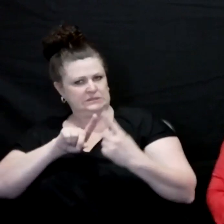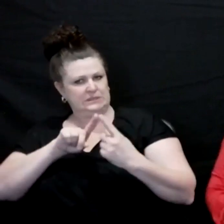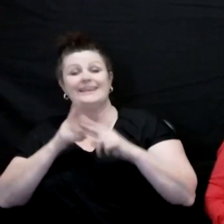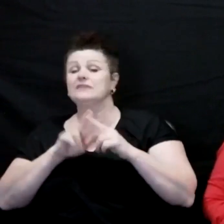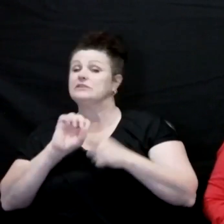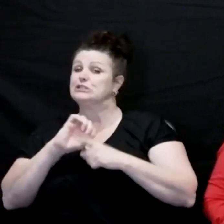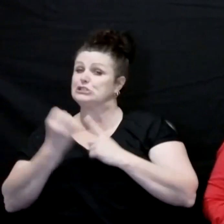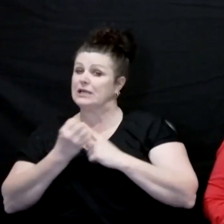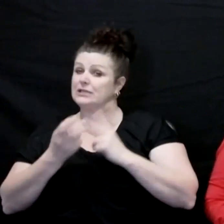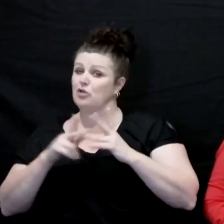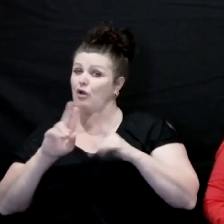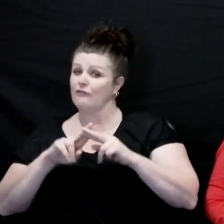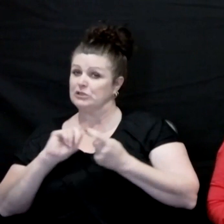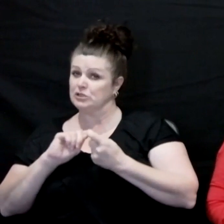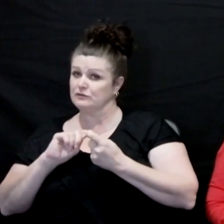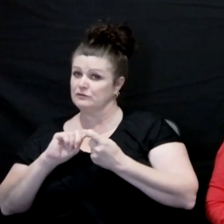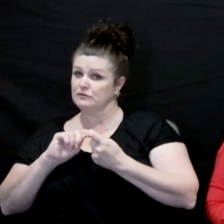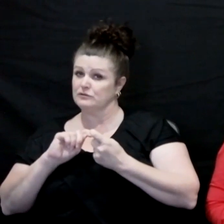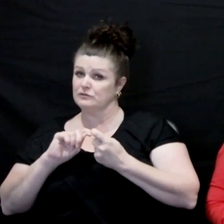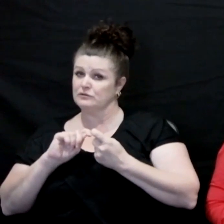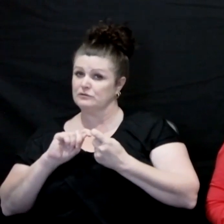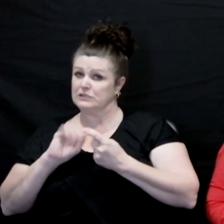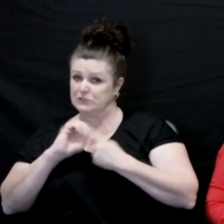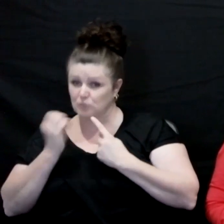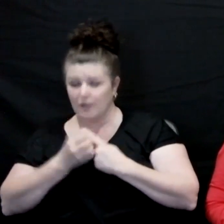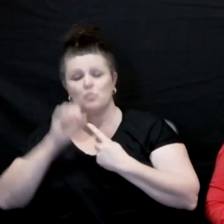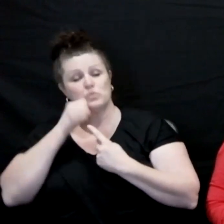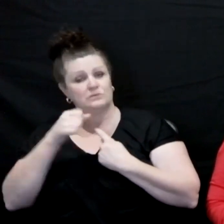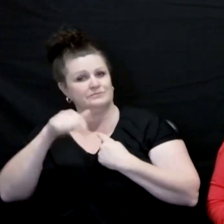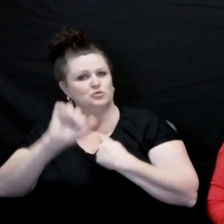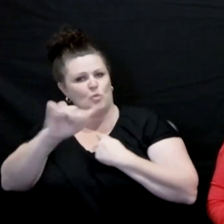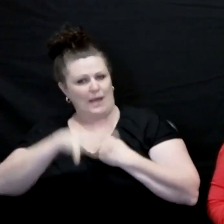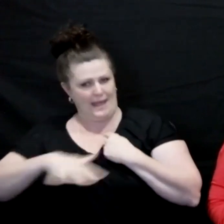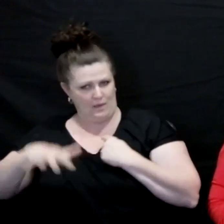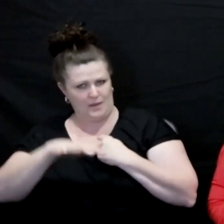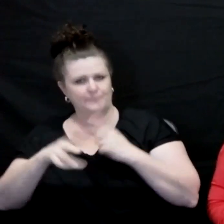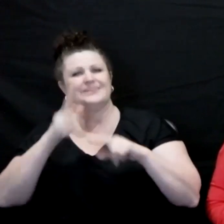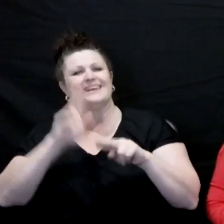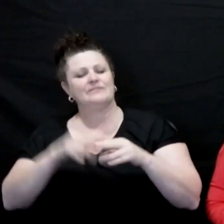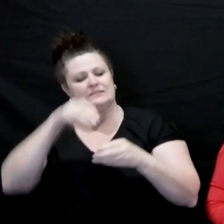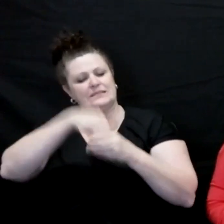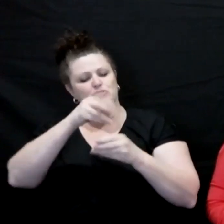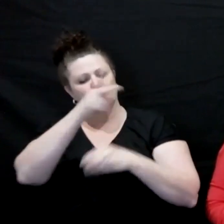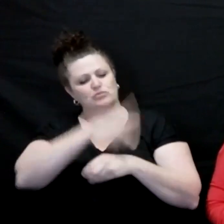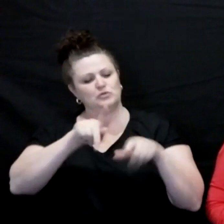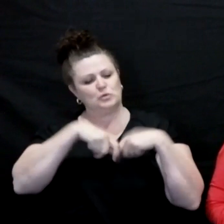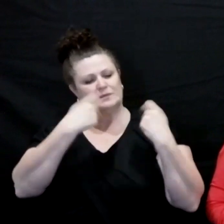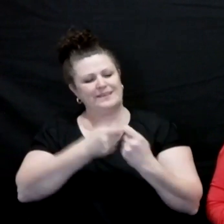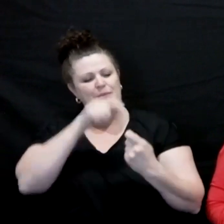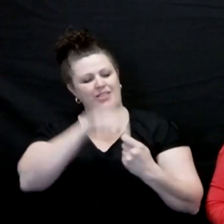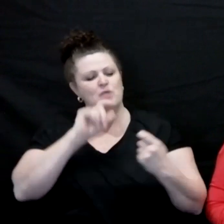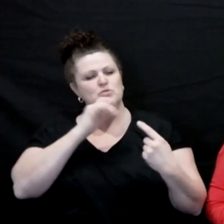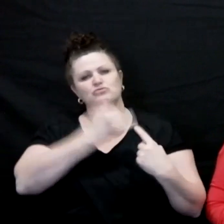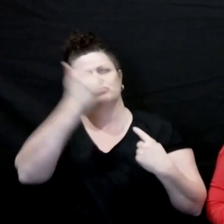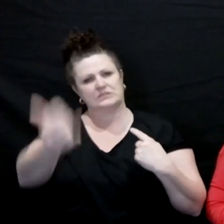circumstances, review with someone in your region. If it's the internal review team, you'll get somebody from the internal review